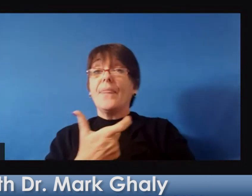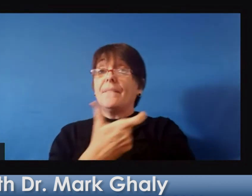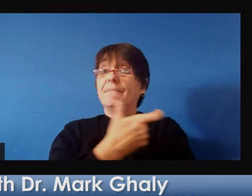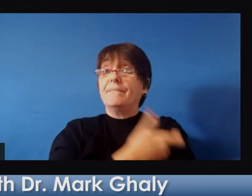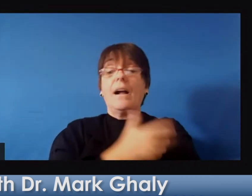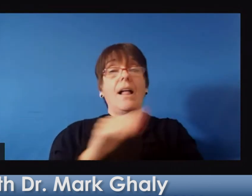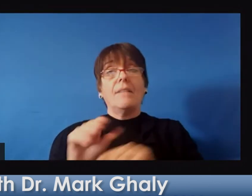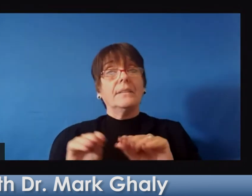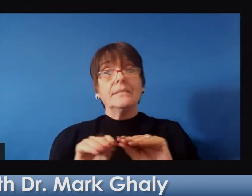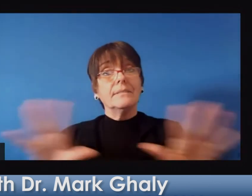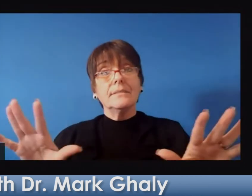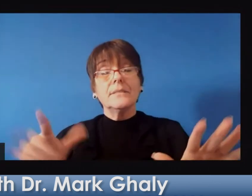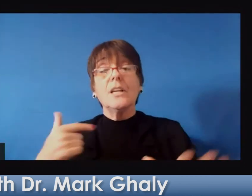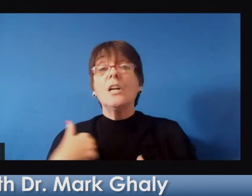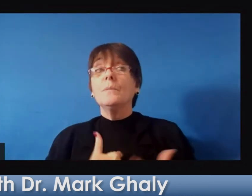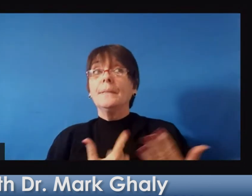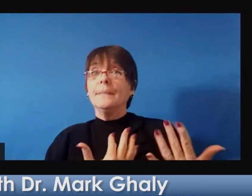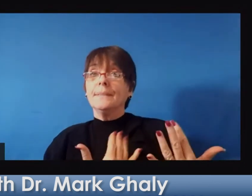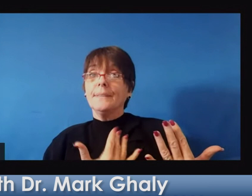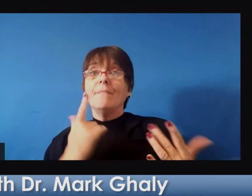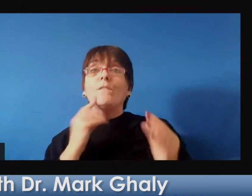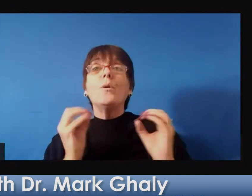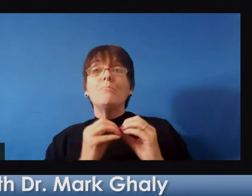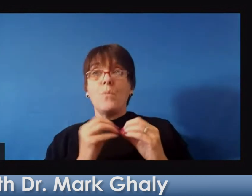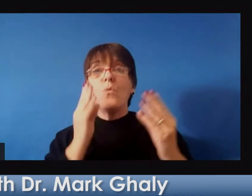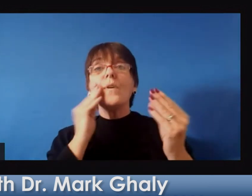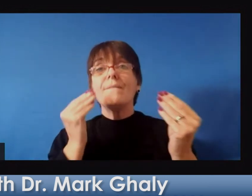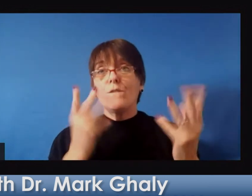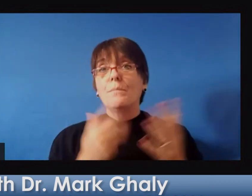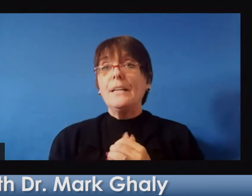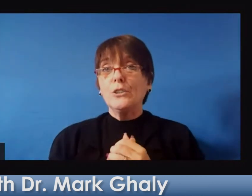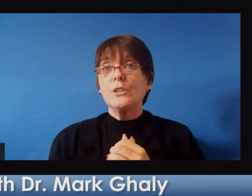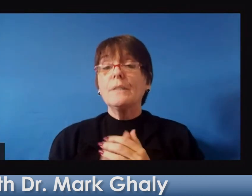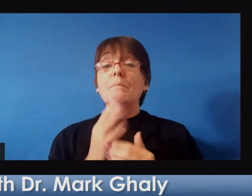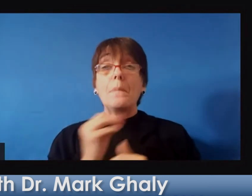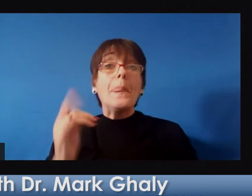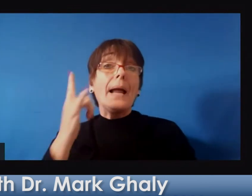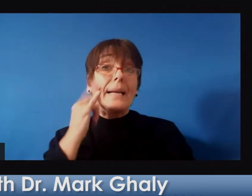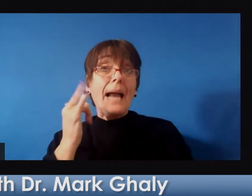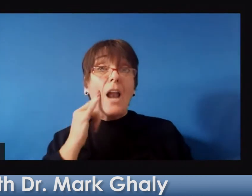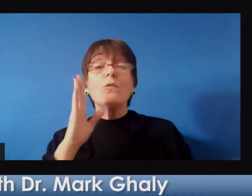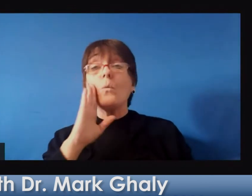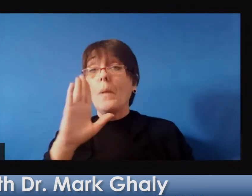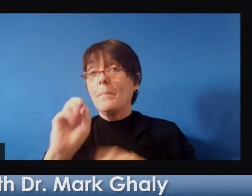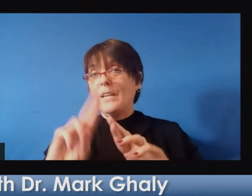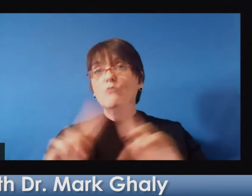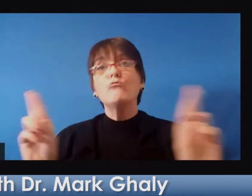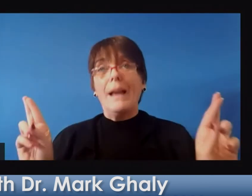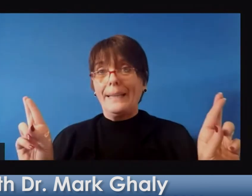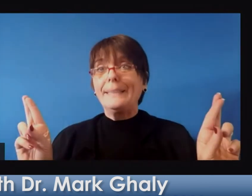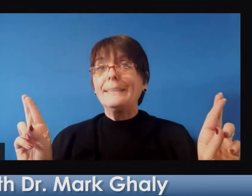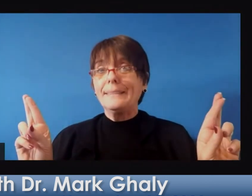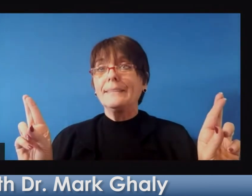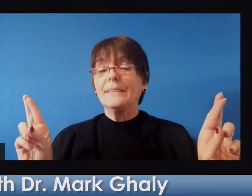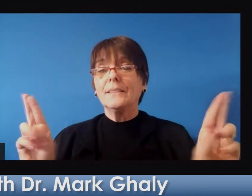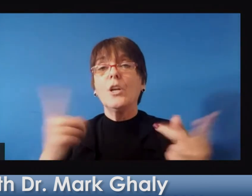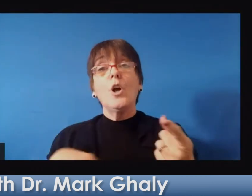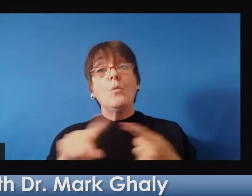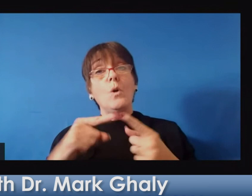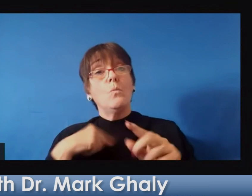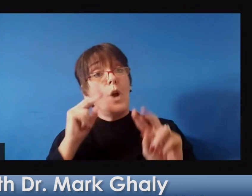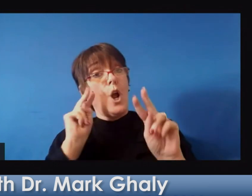released, and we eagerly await for more information. And California will be ready when we look at